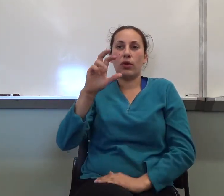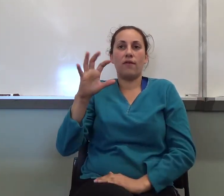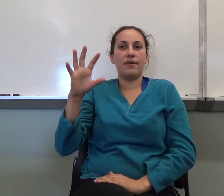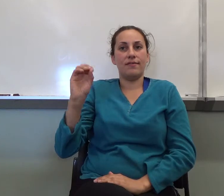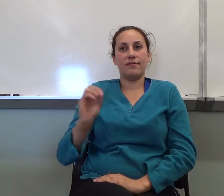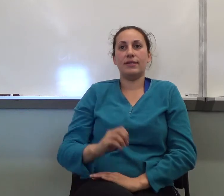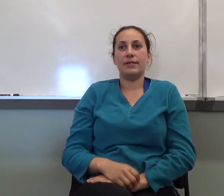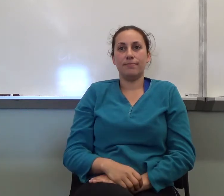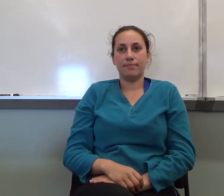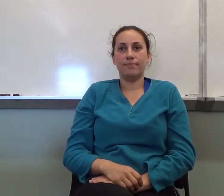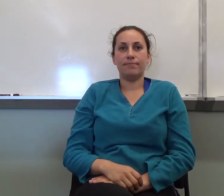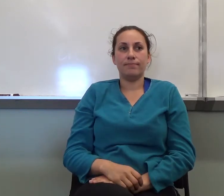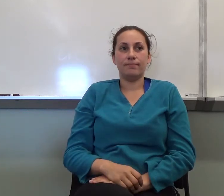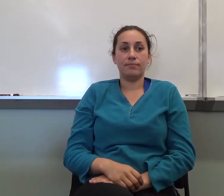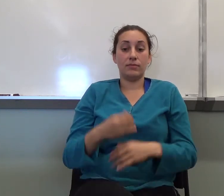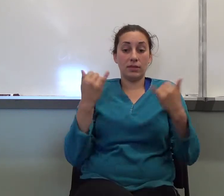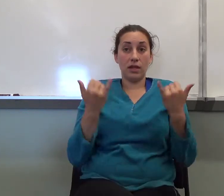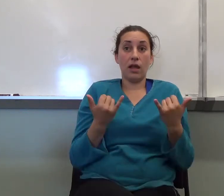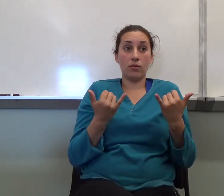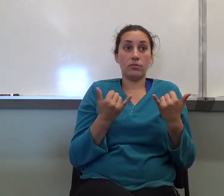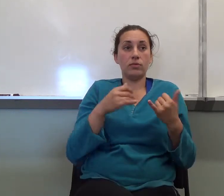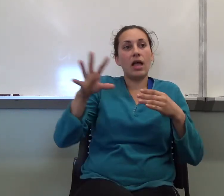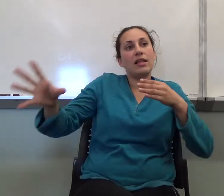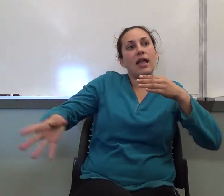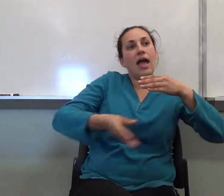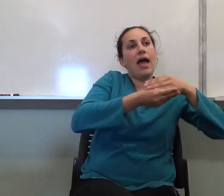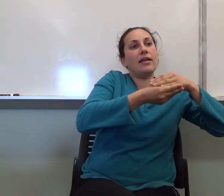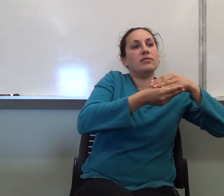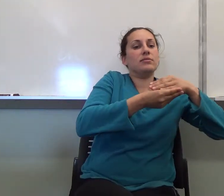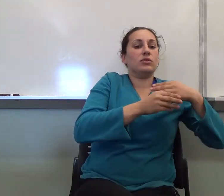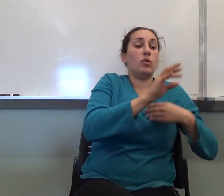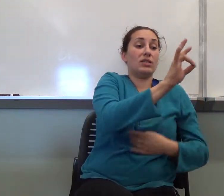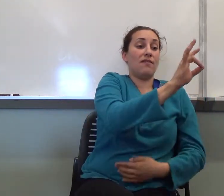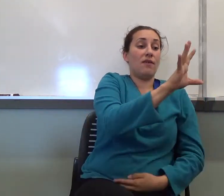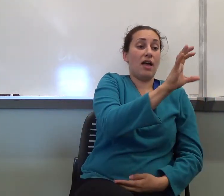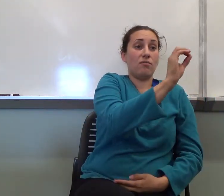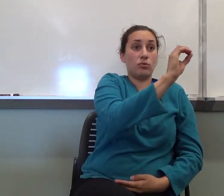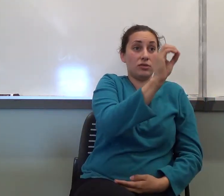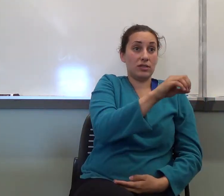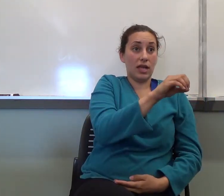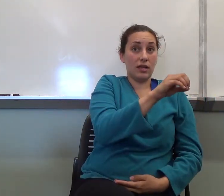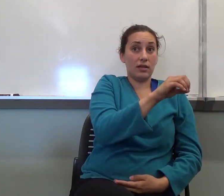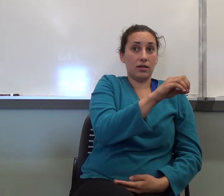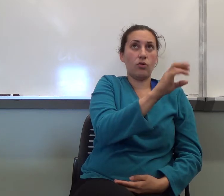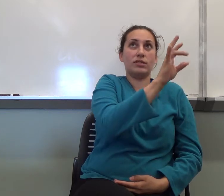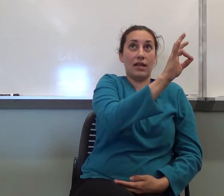this. 70% of 500 people is 350 people.